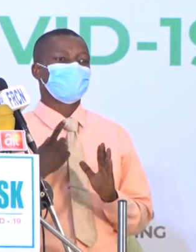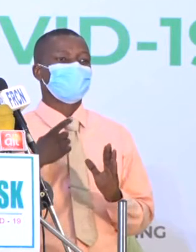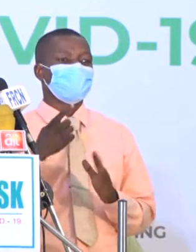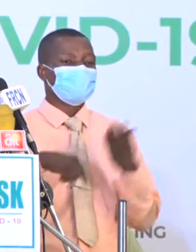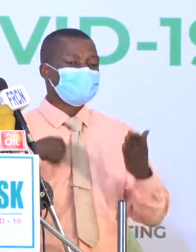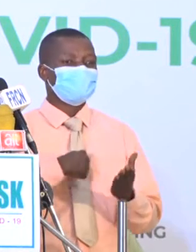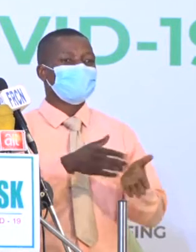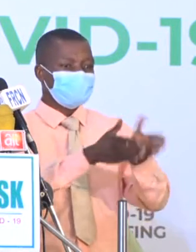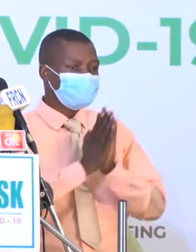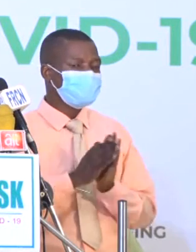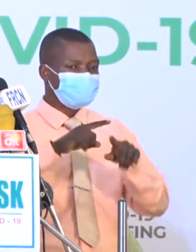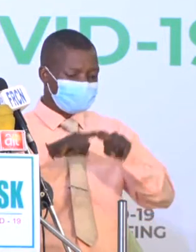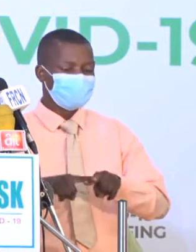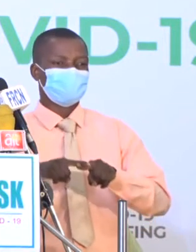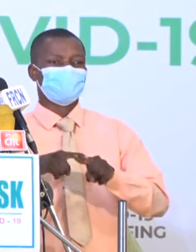own capacity here